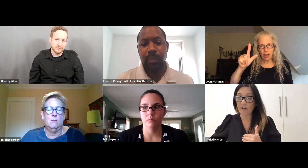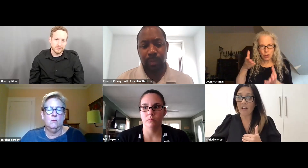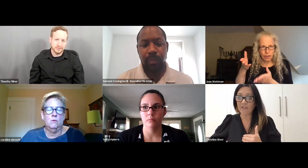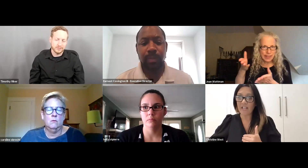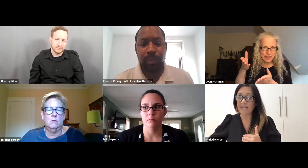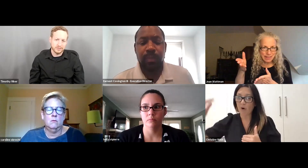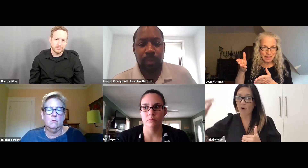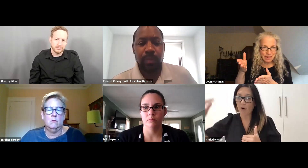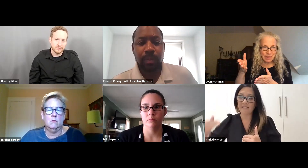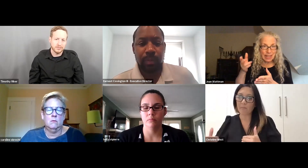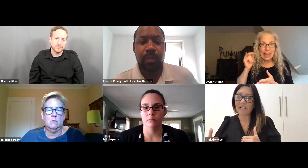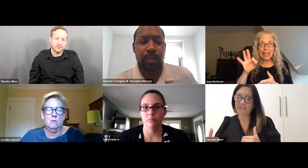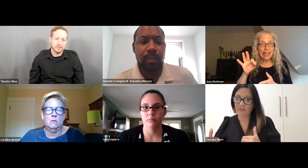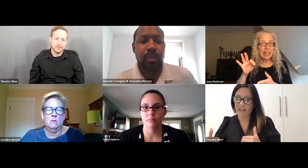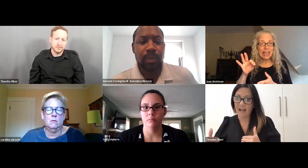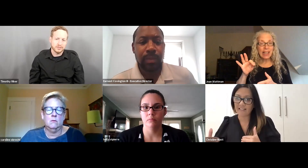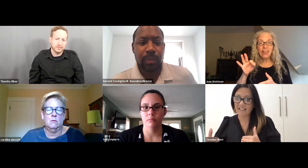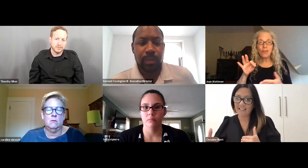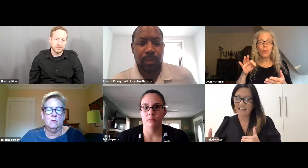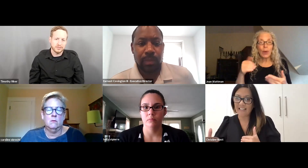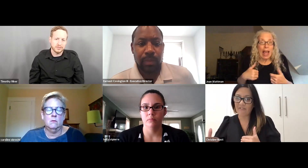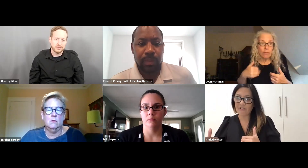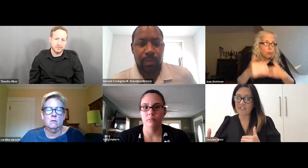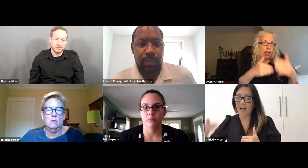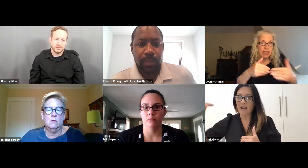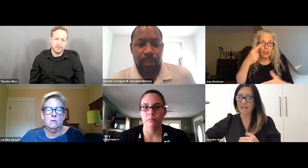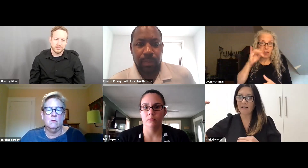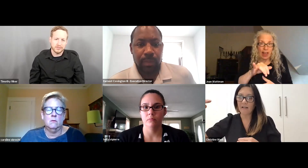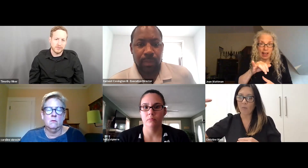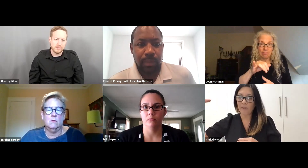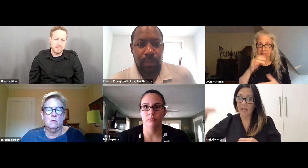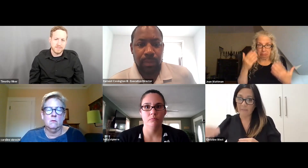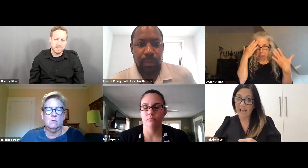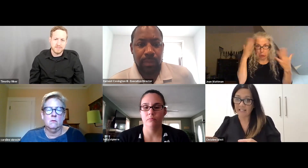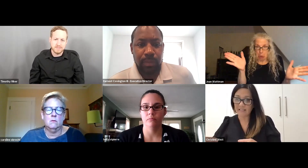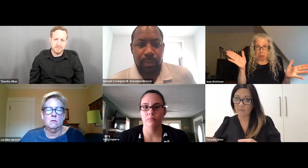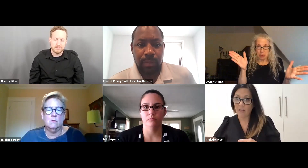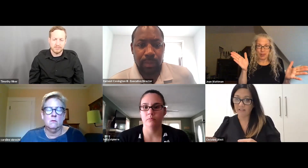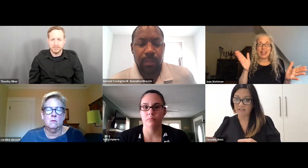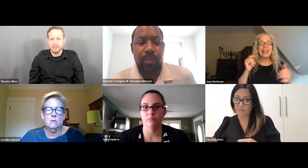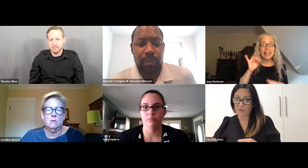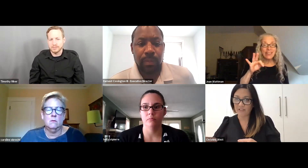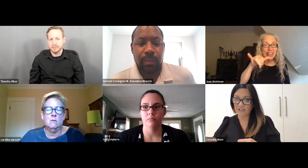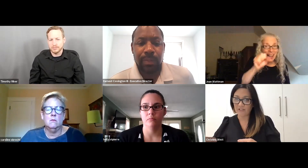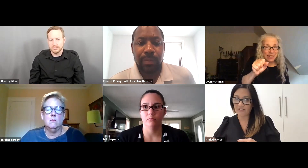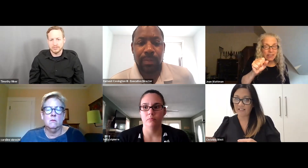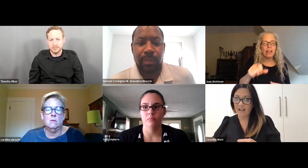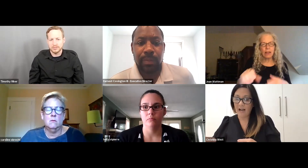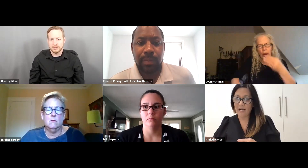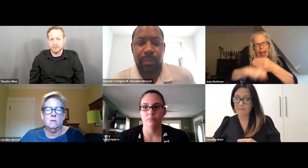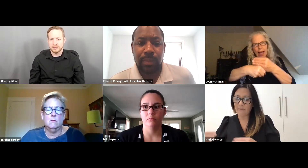and whether or not there's any process in place for that. And if there's not, would that be added to the policies and